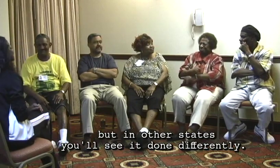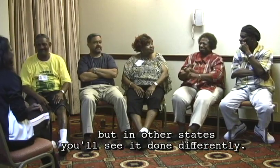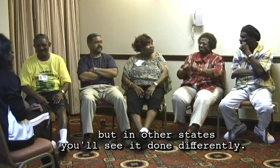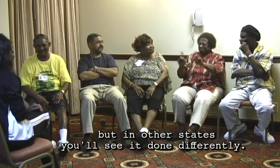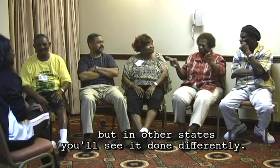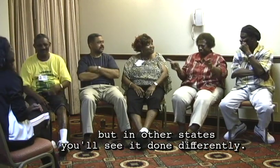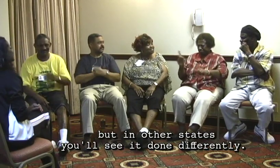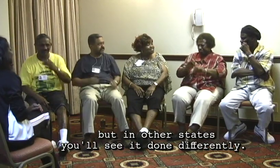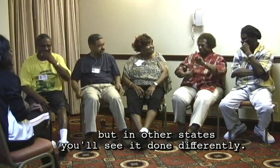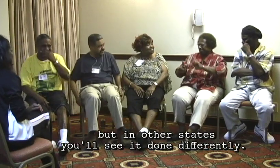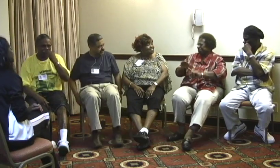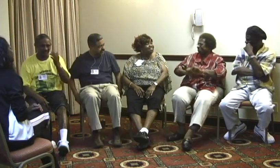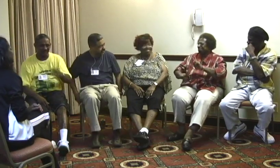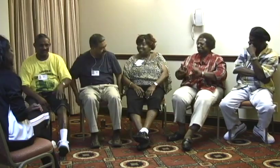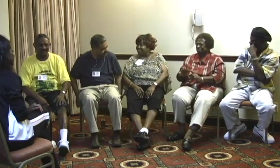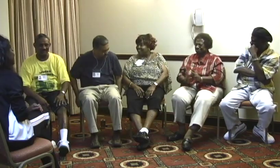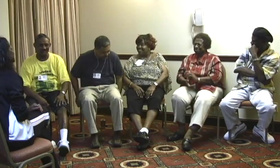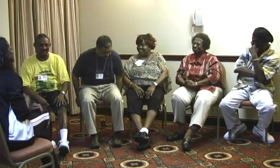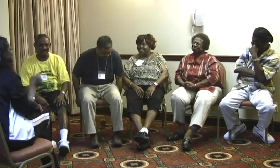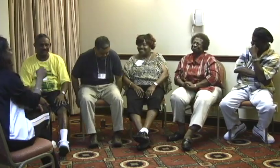Oh. it done differently.